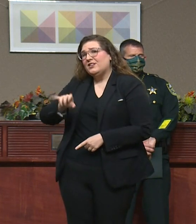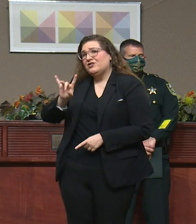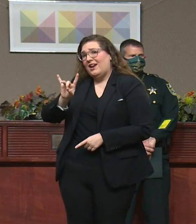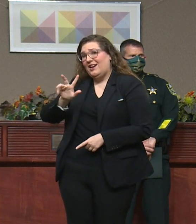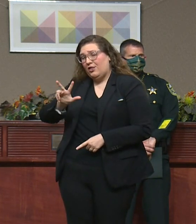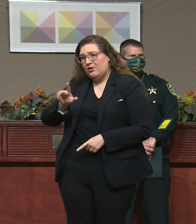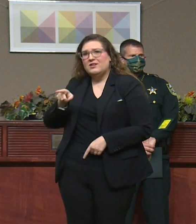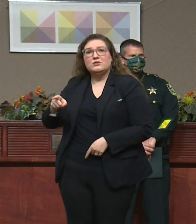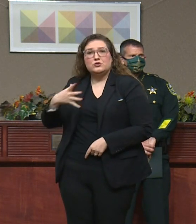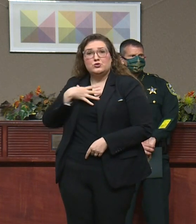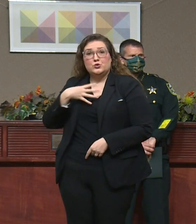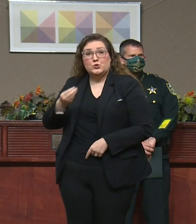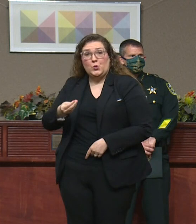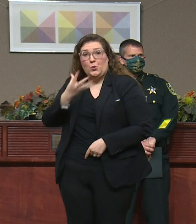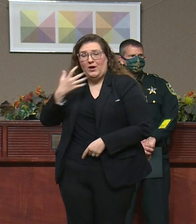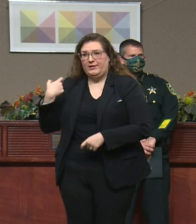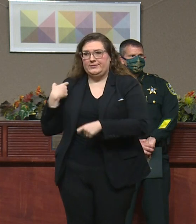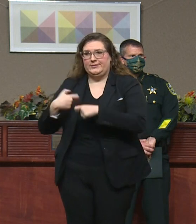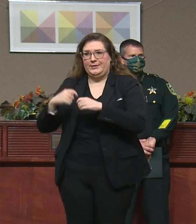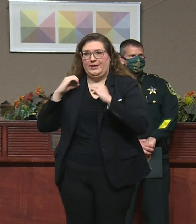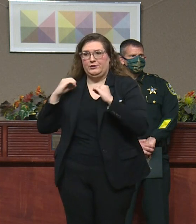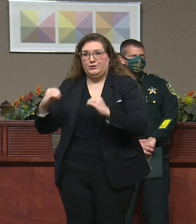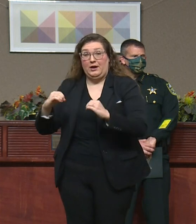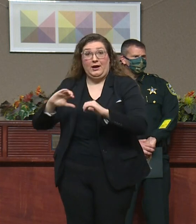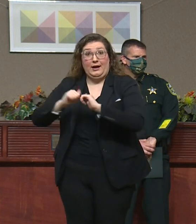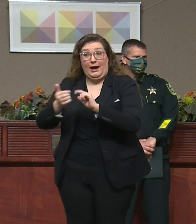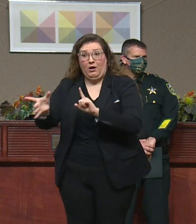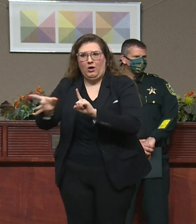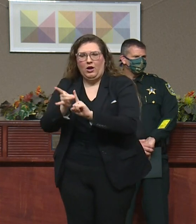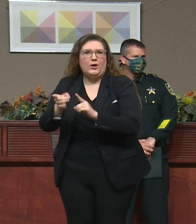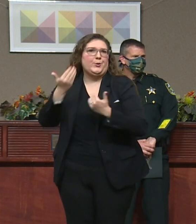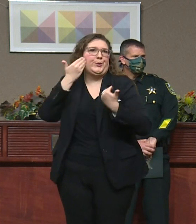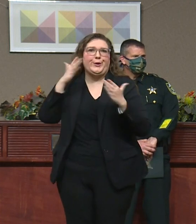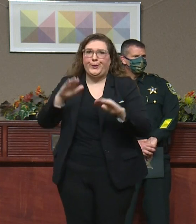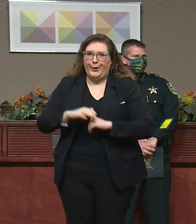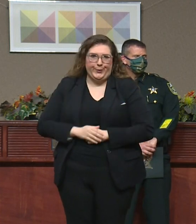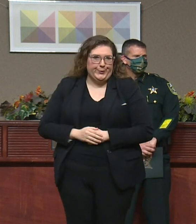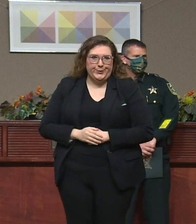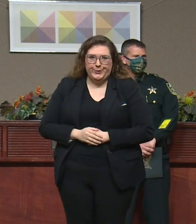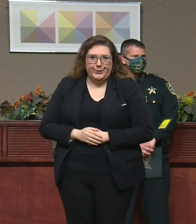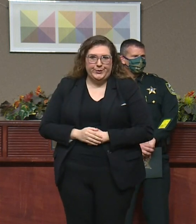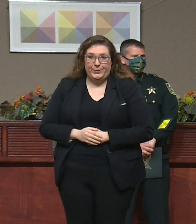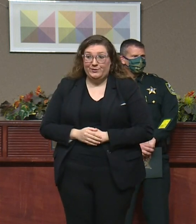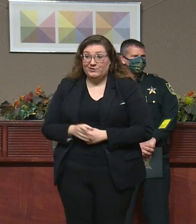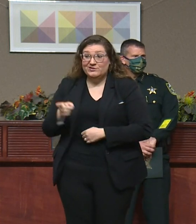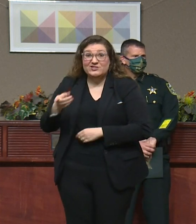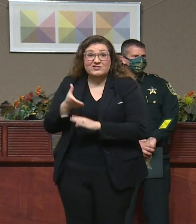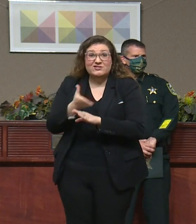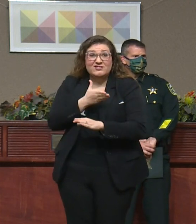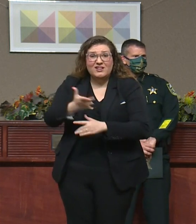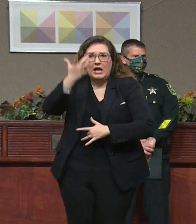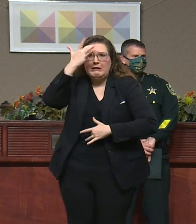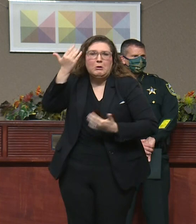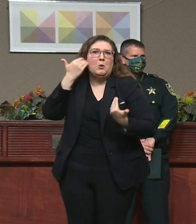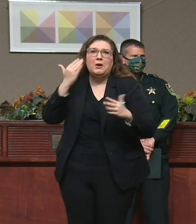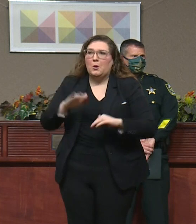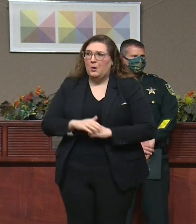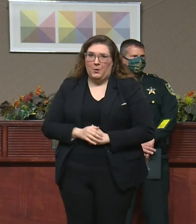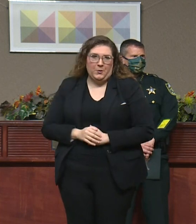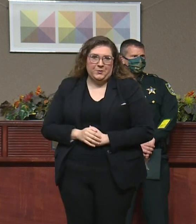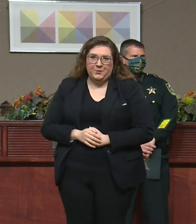white, non-Hispanic. We don't know the exposure. We don't know any pre-existing conditions.